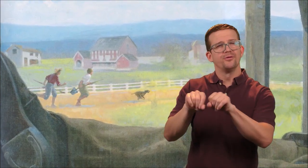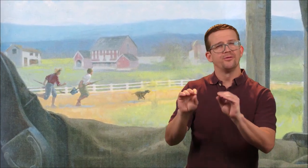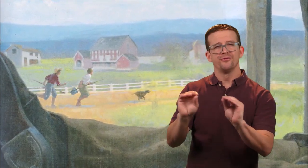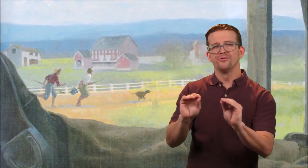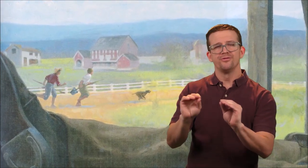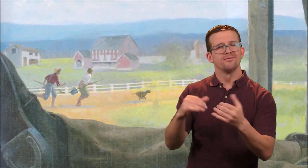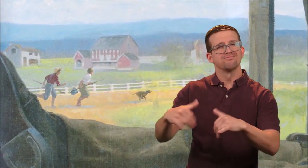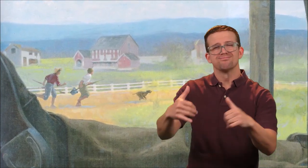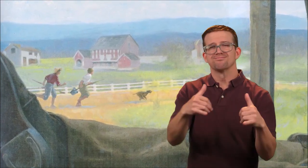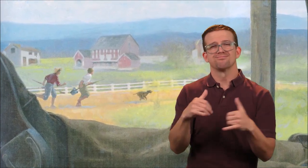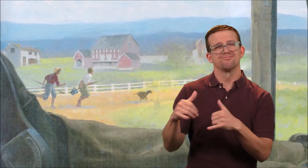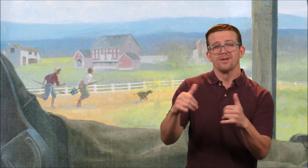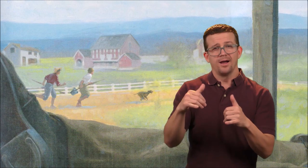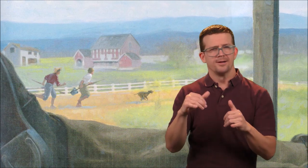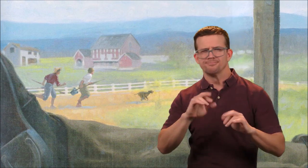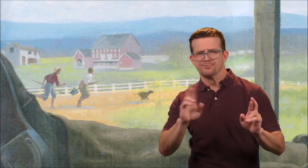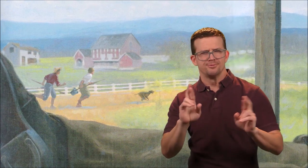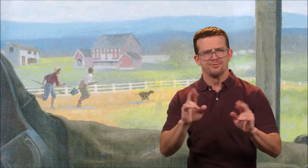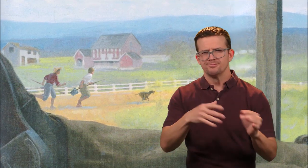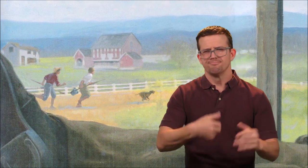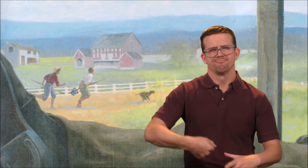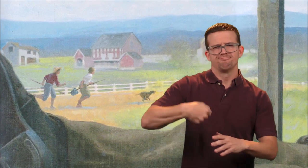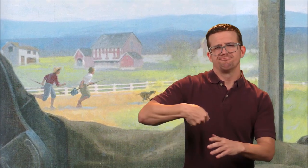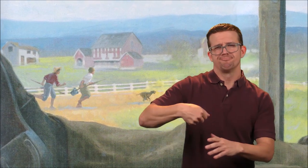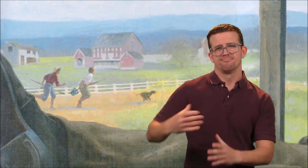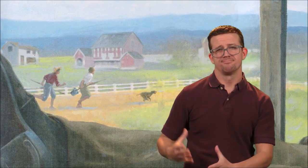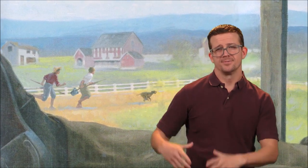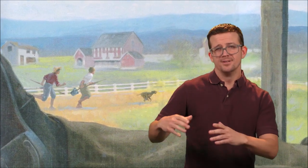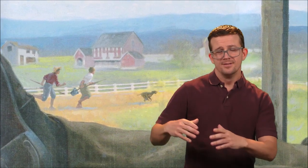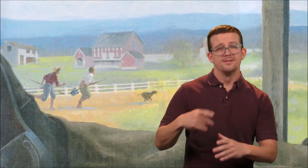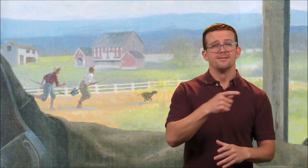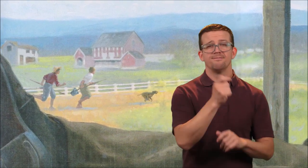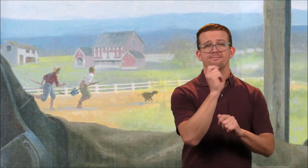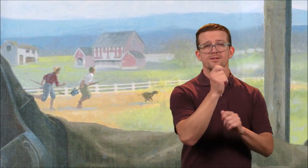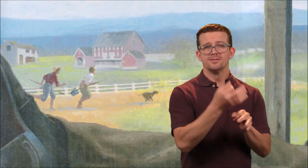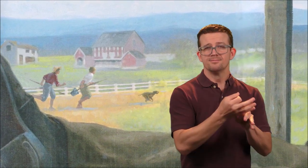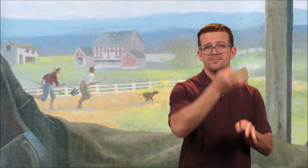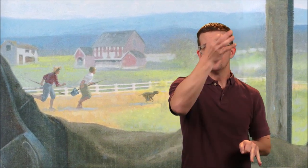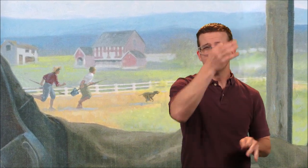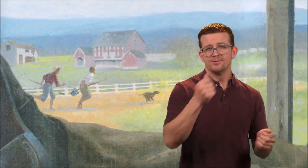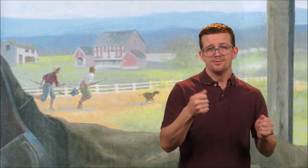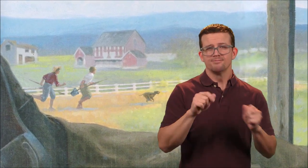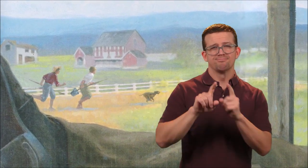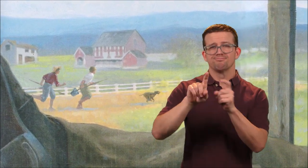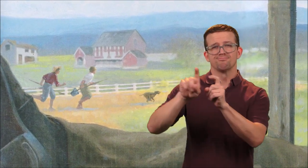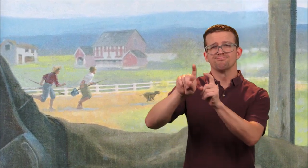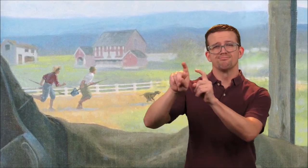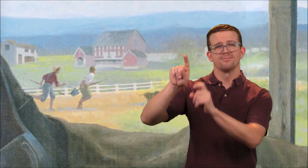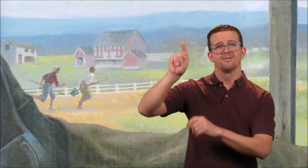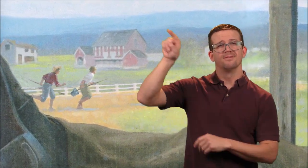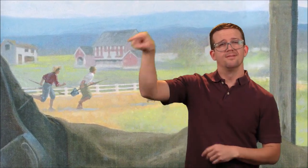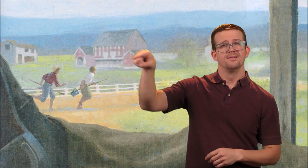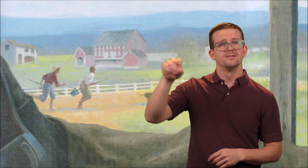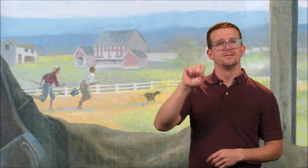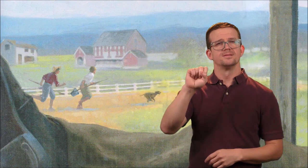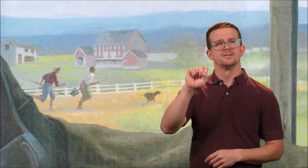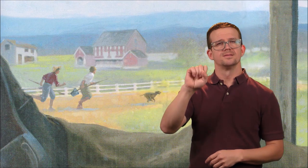boys scampered toward Seminary Ridge, carrying fishing poles and berry